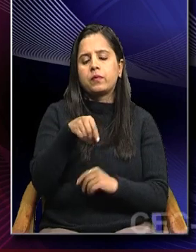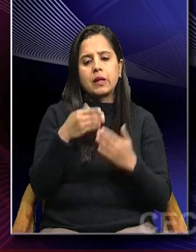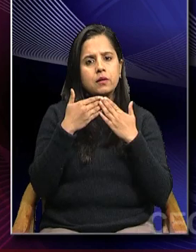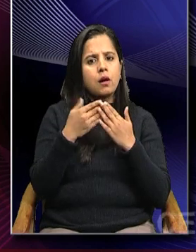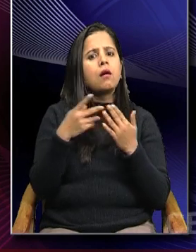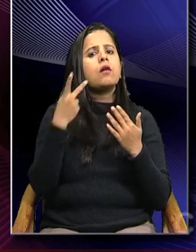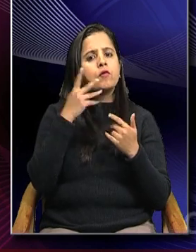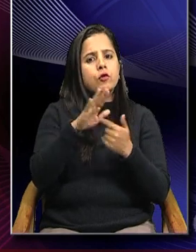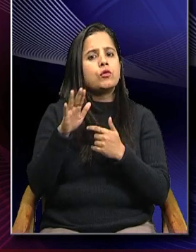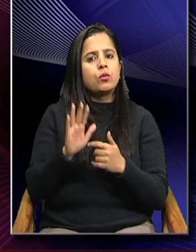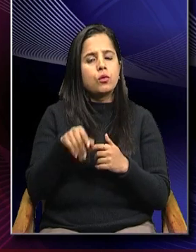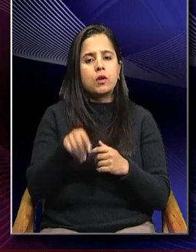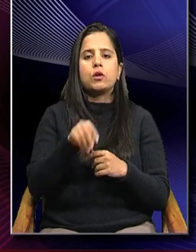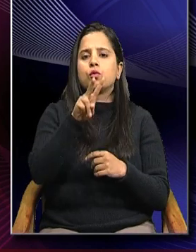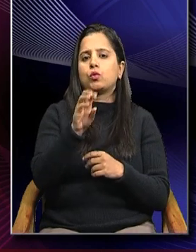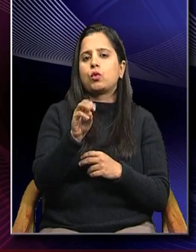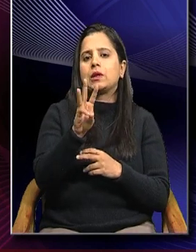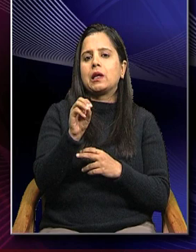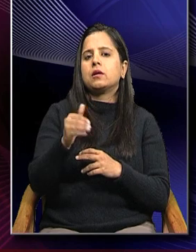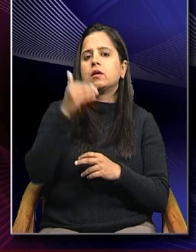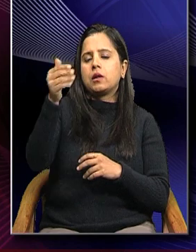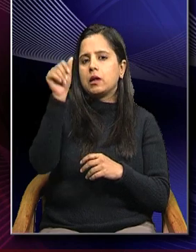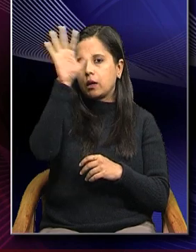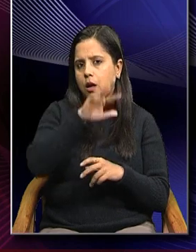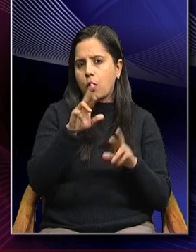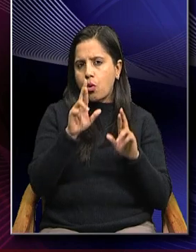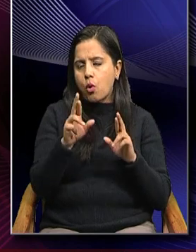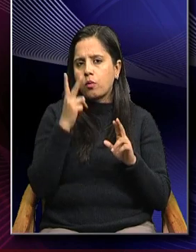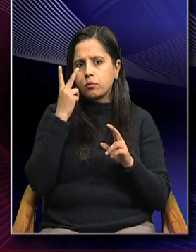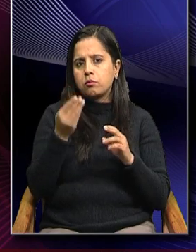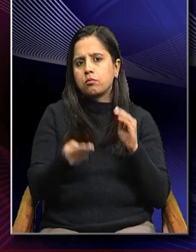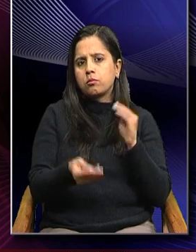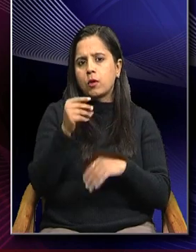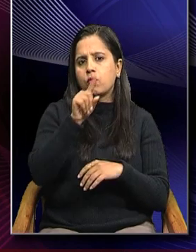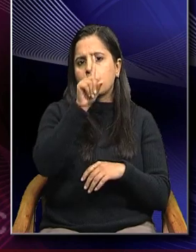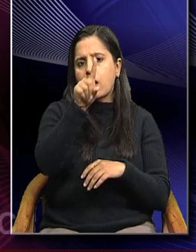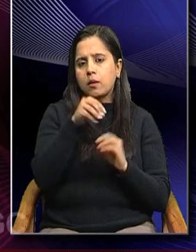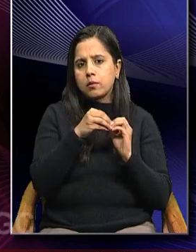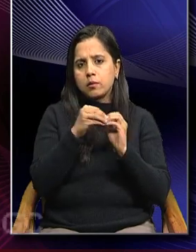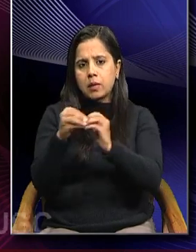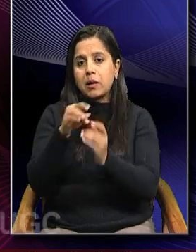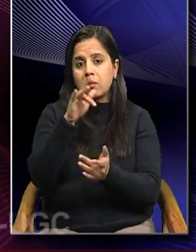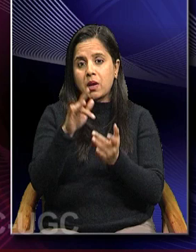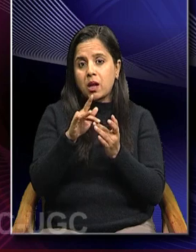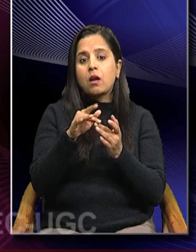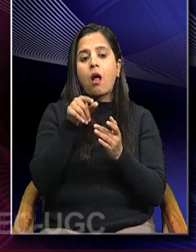which indicates that by 2030, India is expected to have more than 1 billion middle class